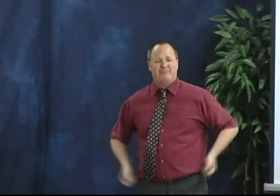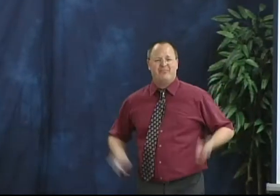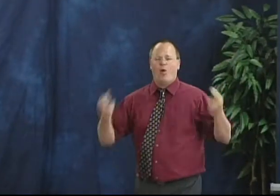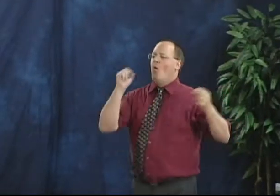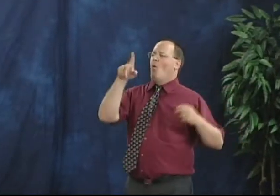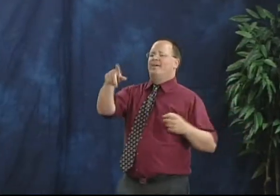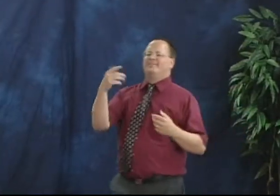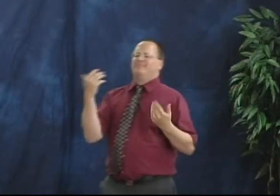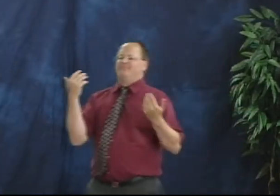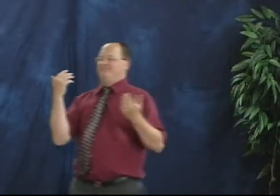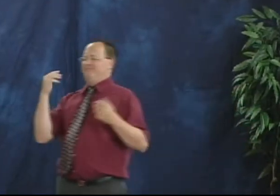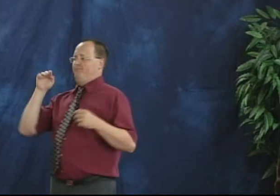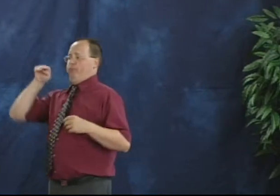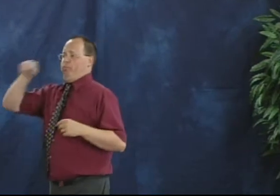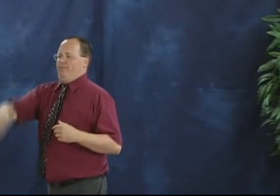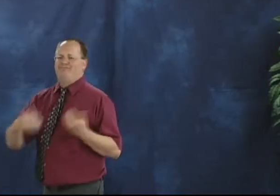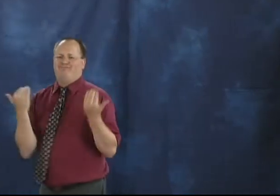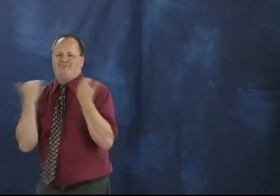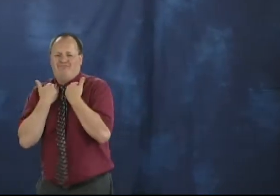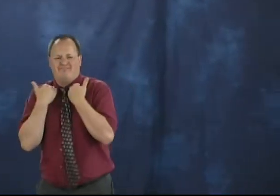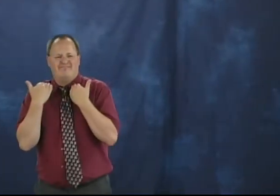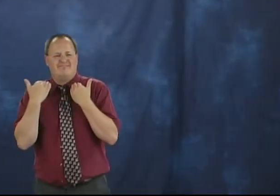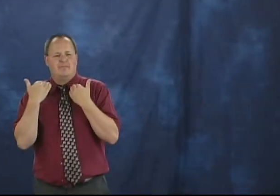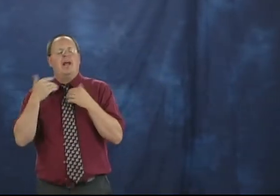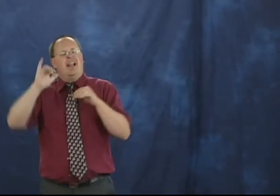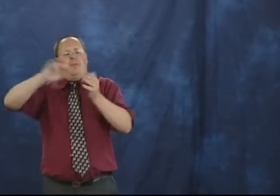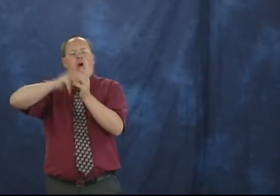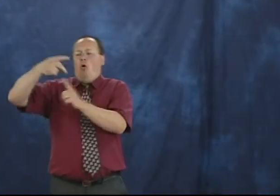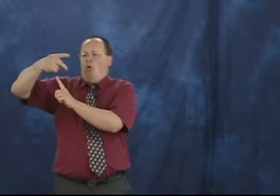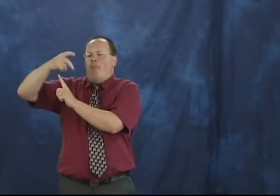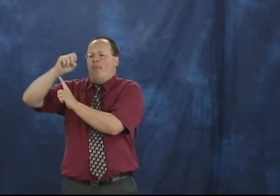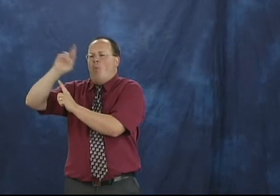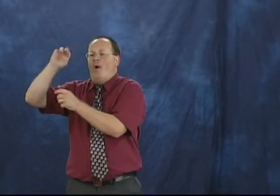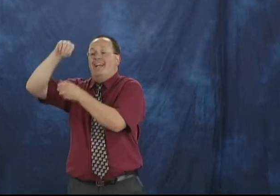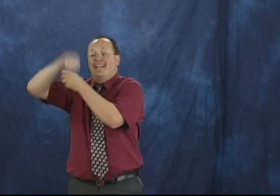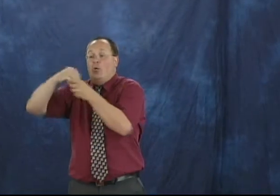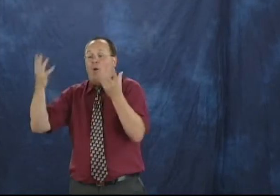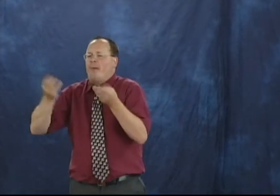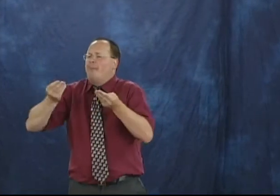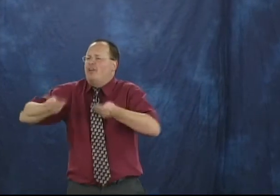who's in debt or who's broke because of overspending.